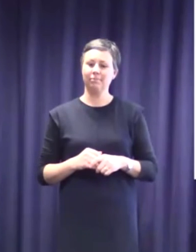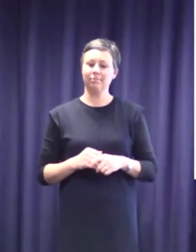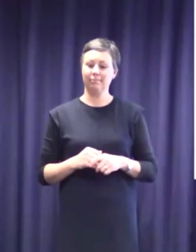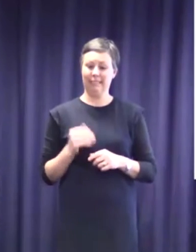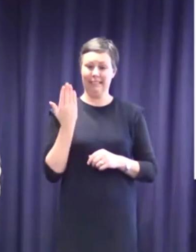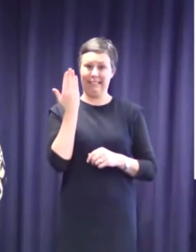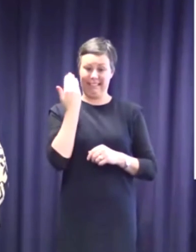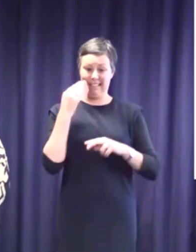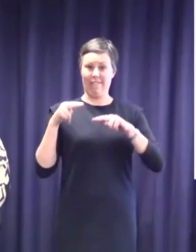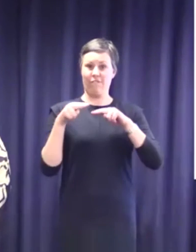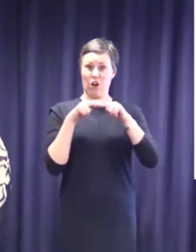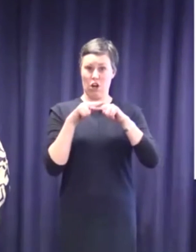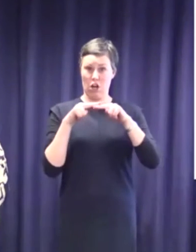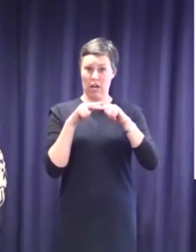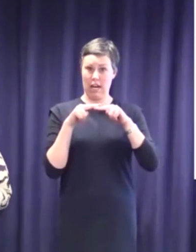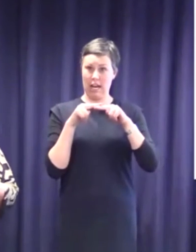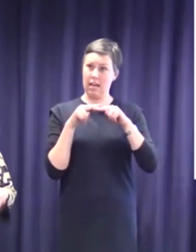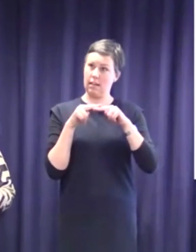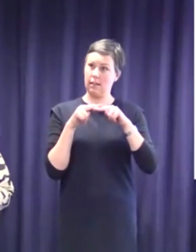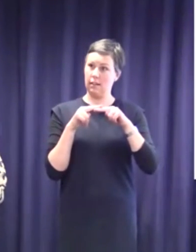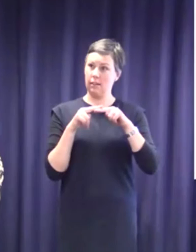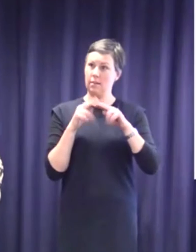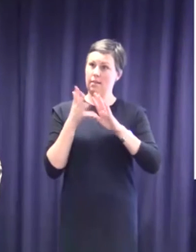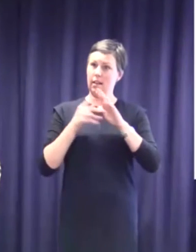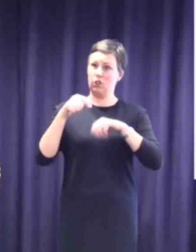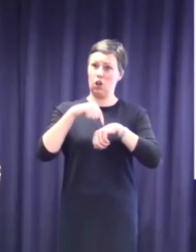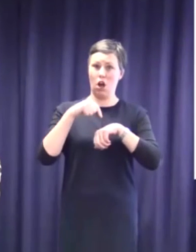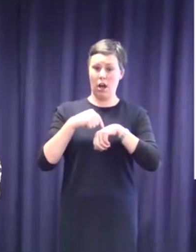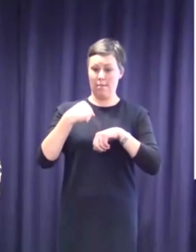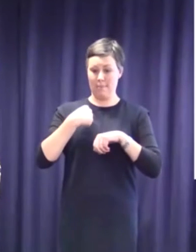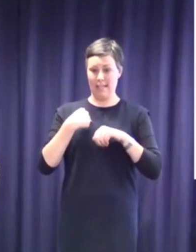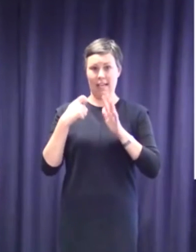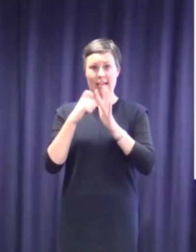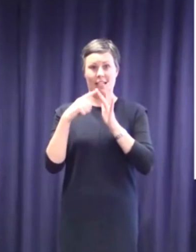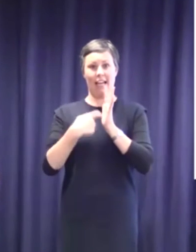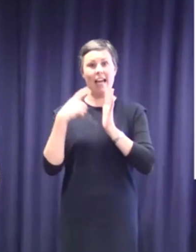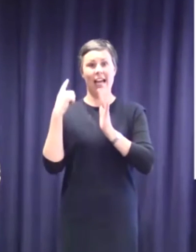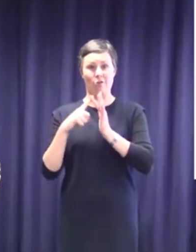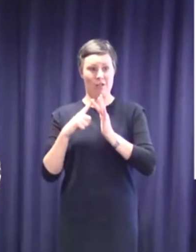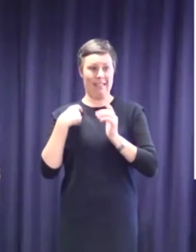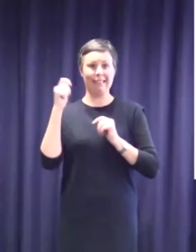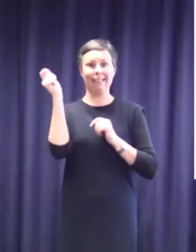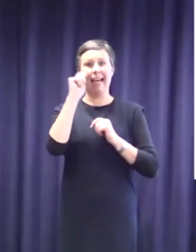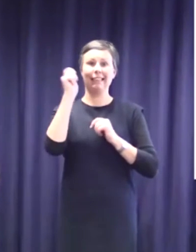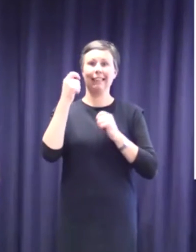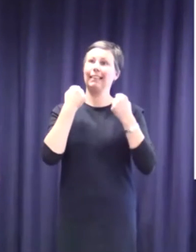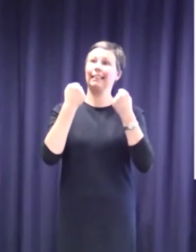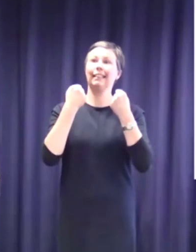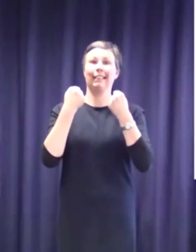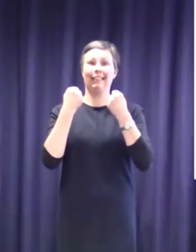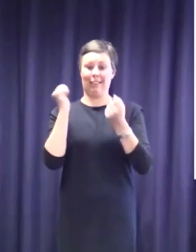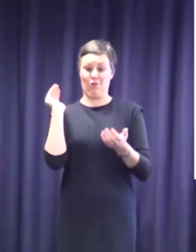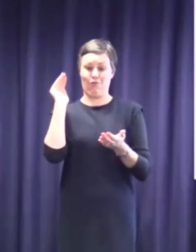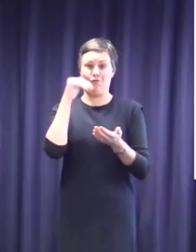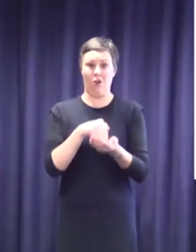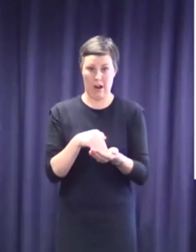last Friday, and actually when Keri and I were in the taxi coming across here this evening,